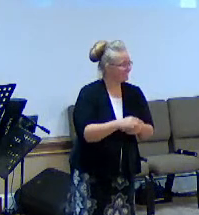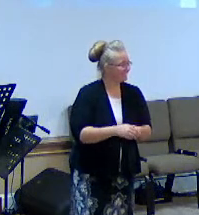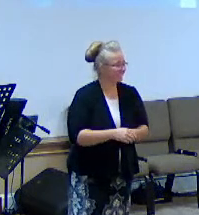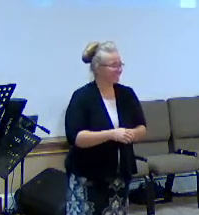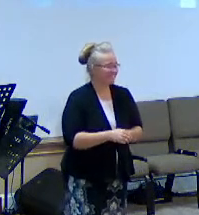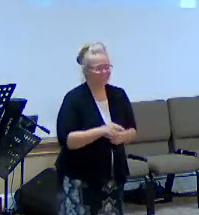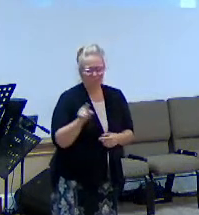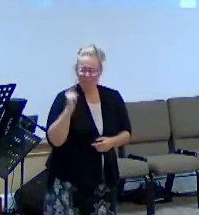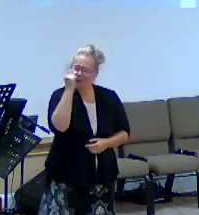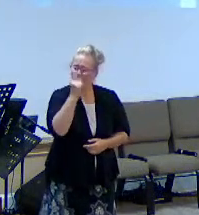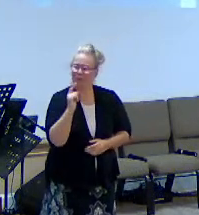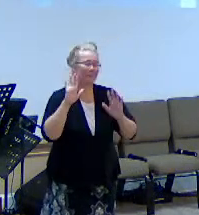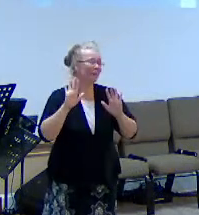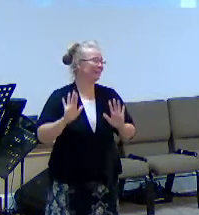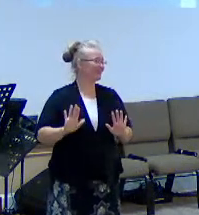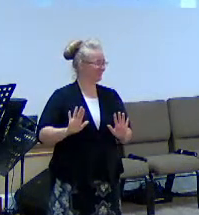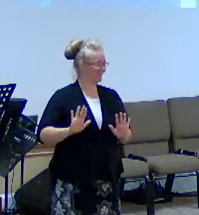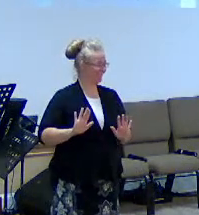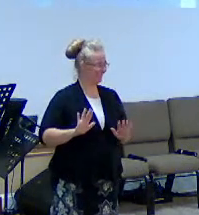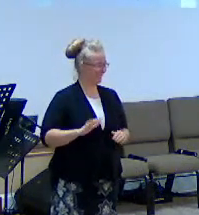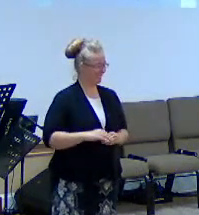baby, you look wonderful.